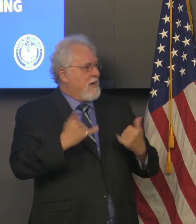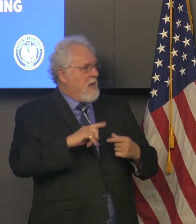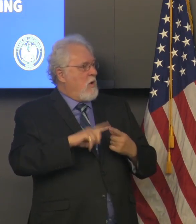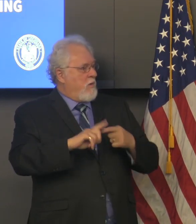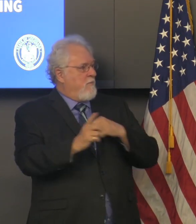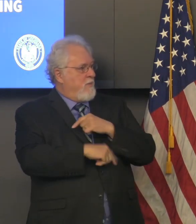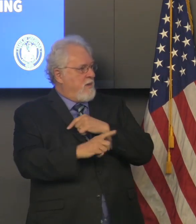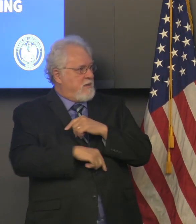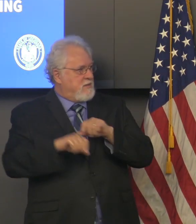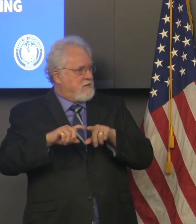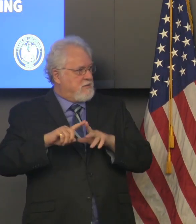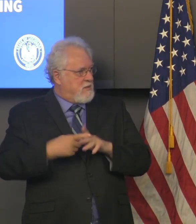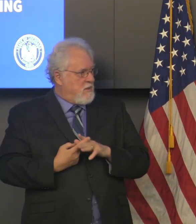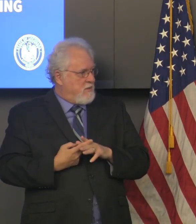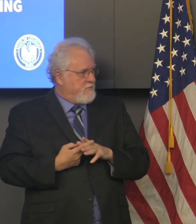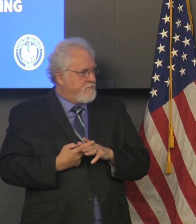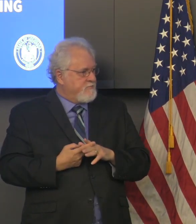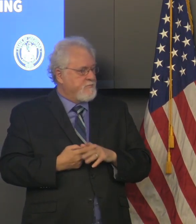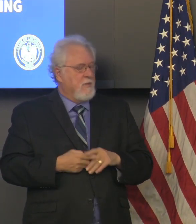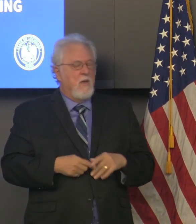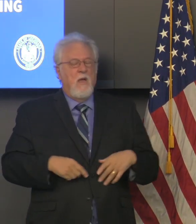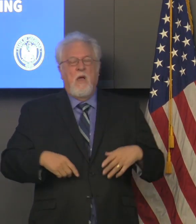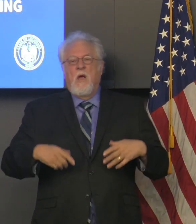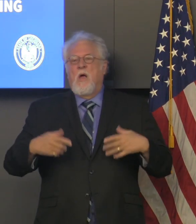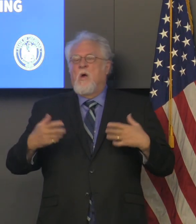penalties begin? Well,